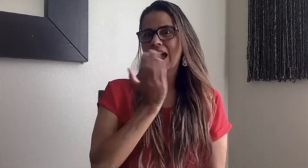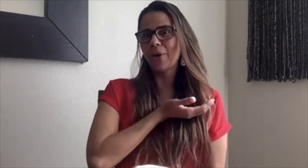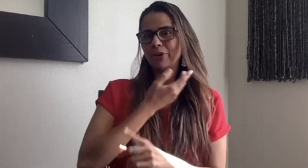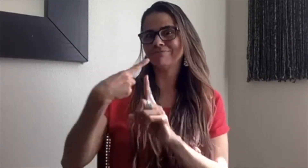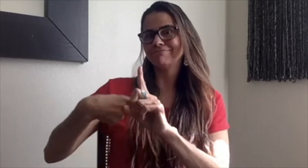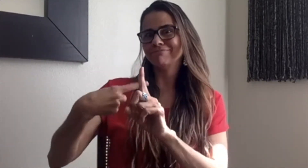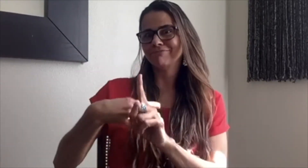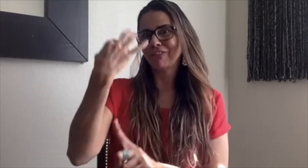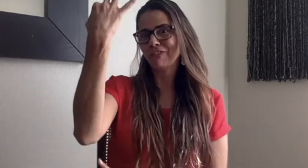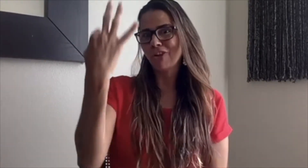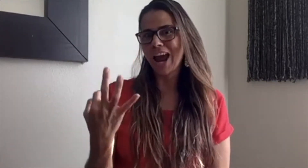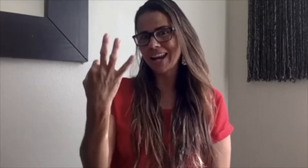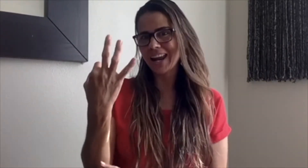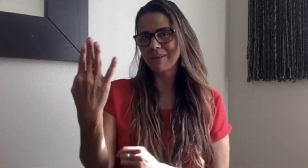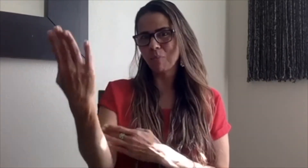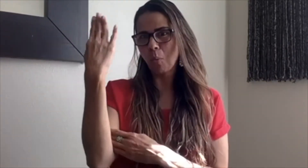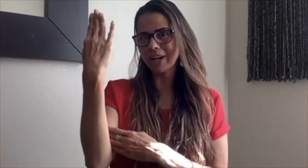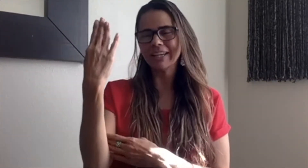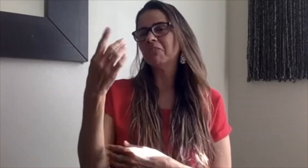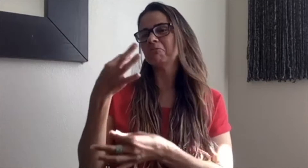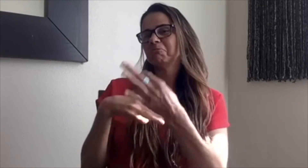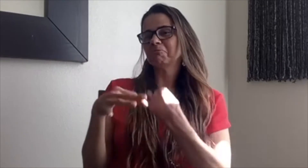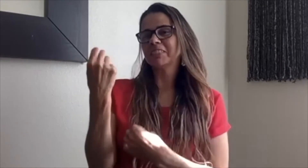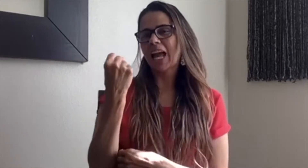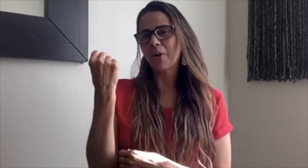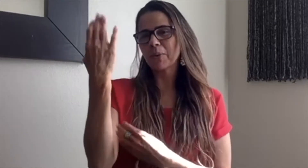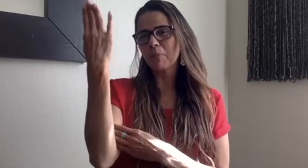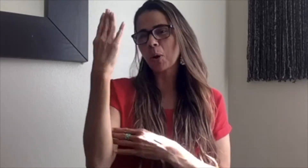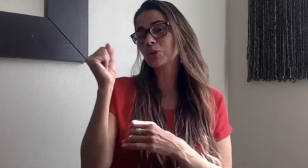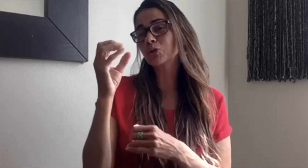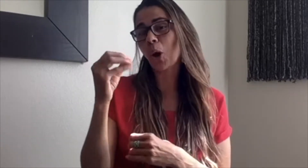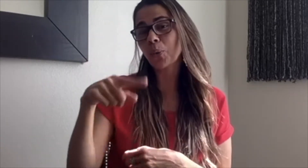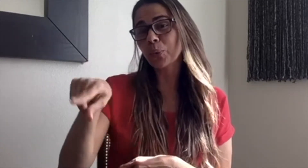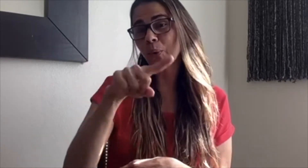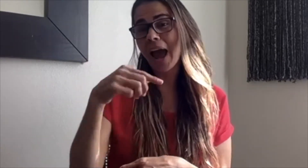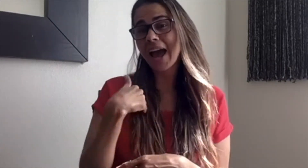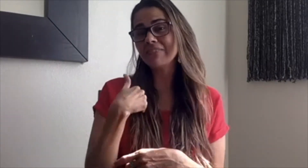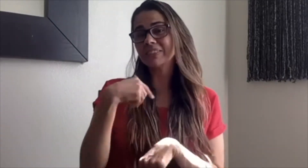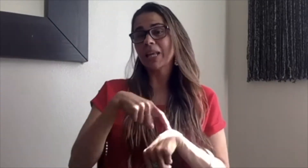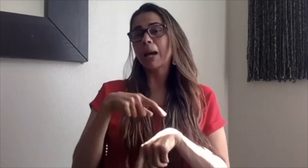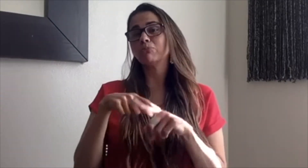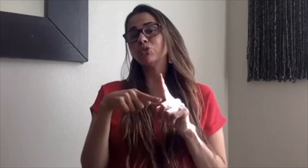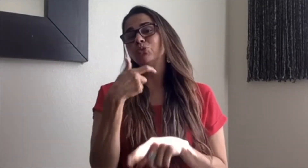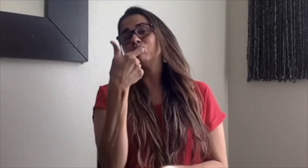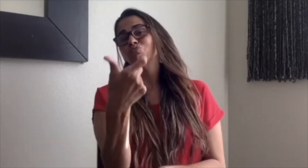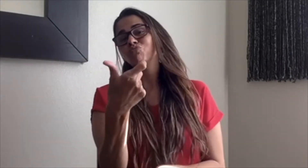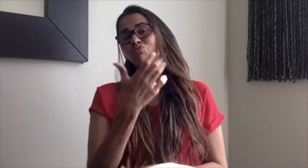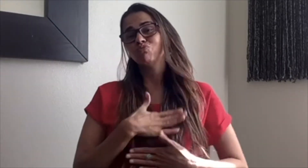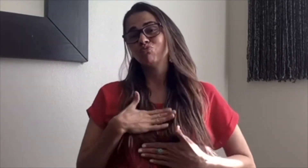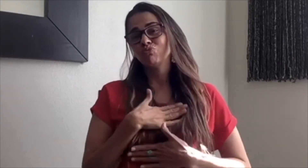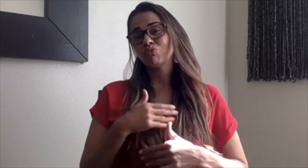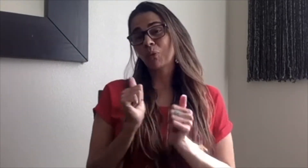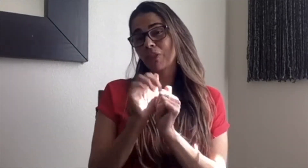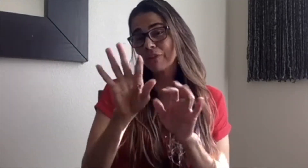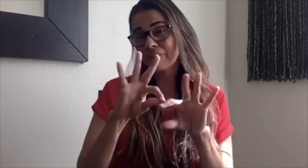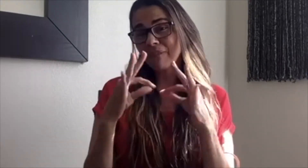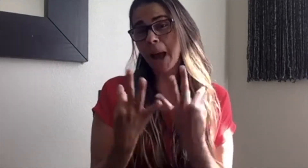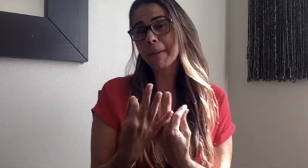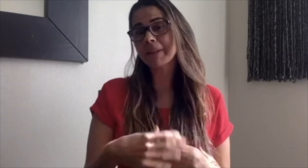morning event instead of our regular Friday morning. So instead today we're going to do it on a Saturday. That way everyone has some time to really